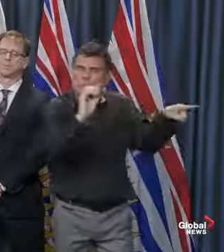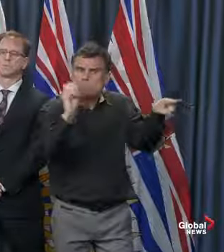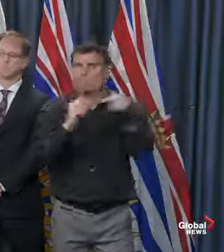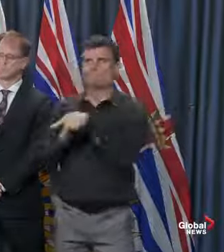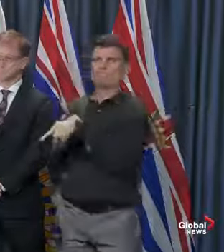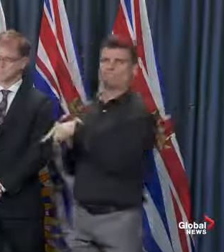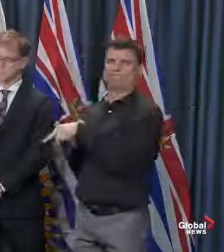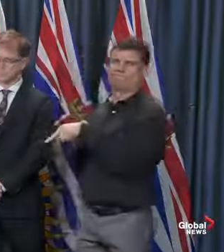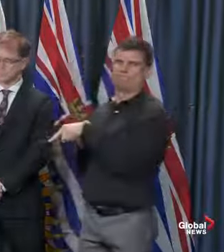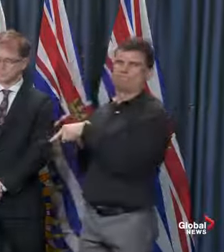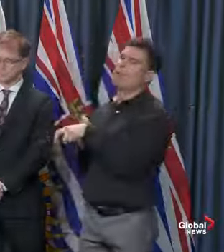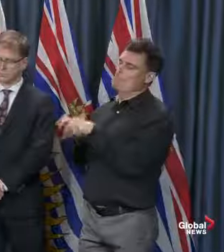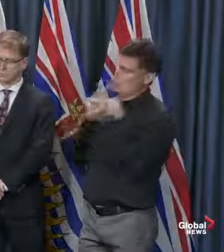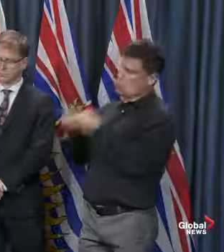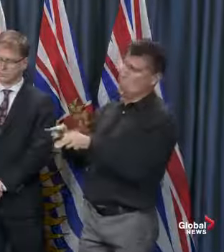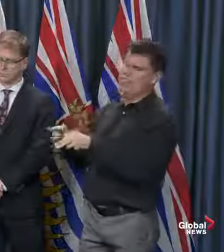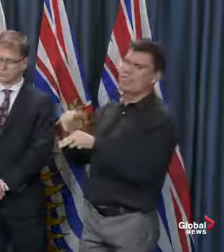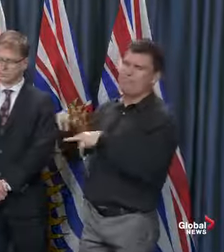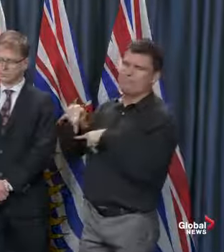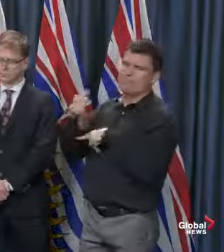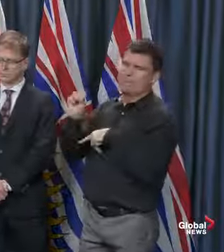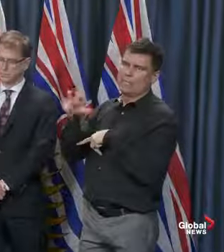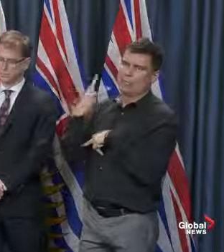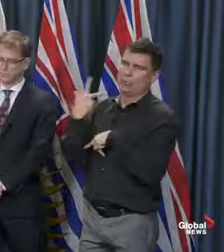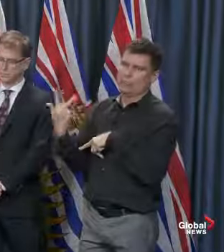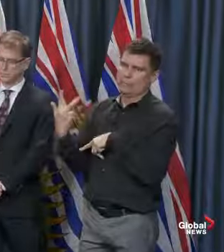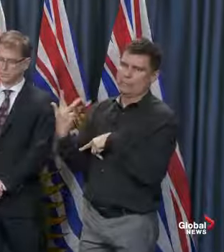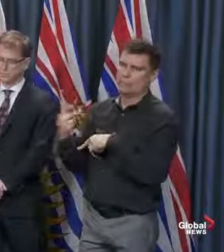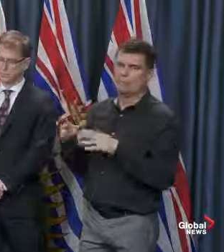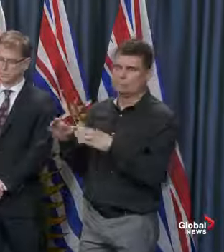Gordon Hoekstra, Vancouver Sun, go ahead.